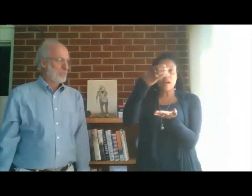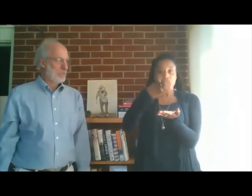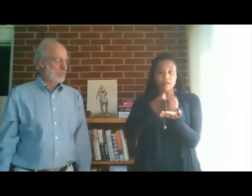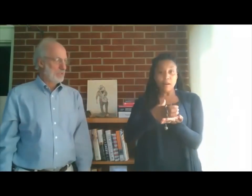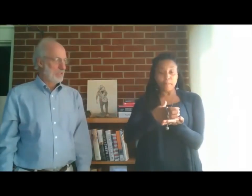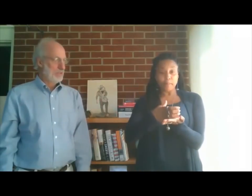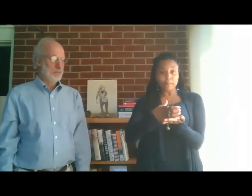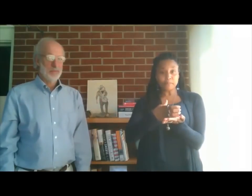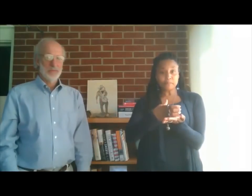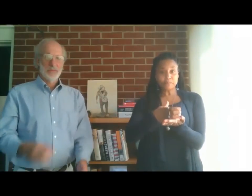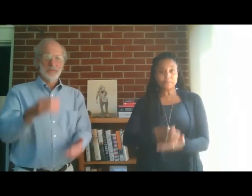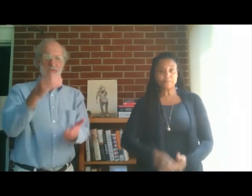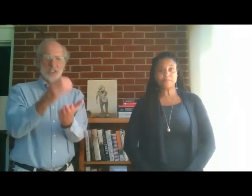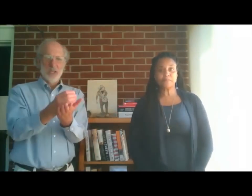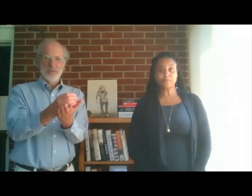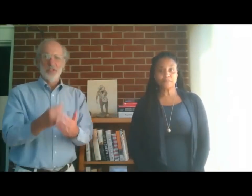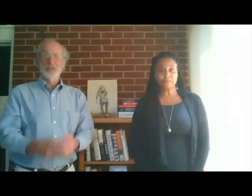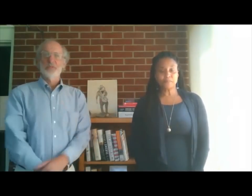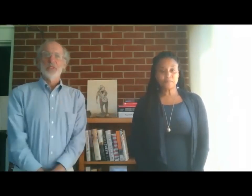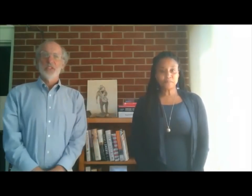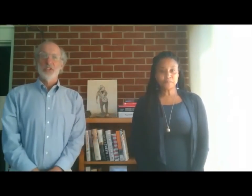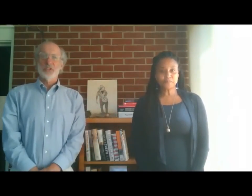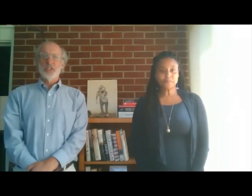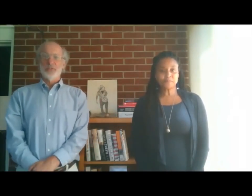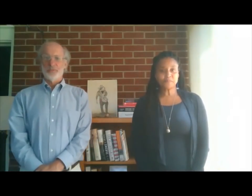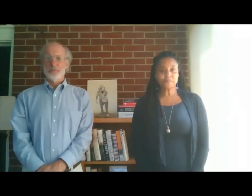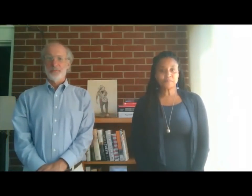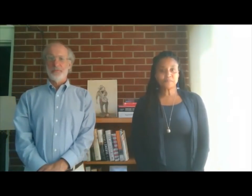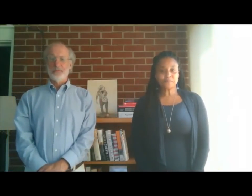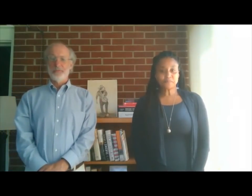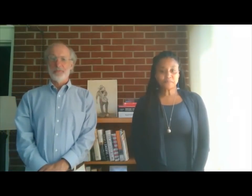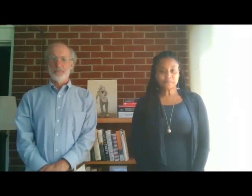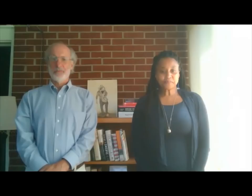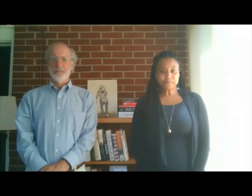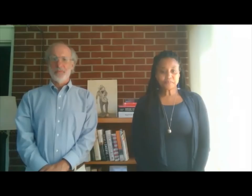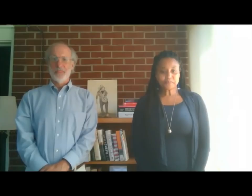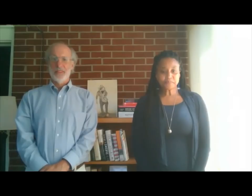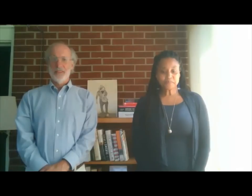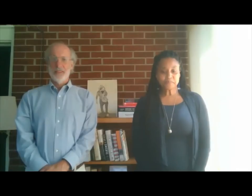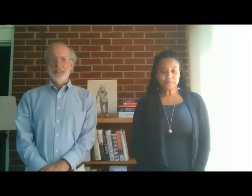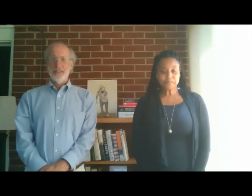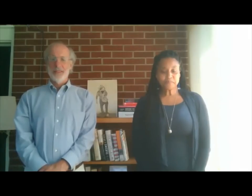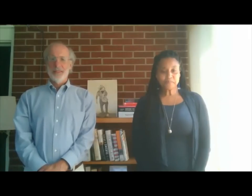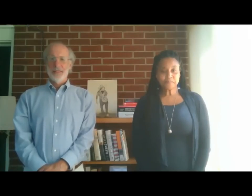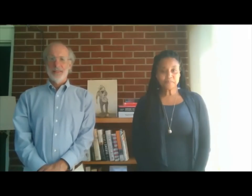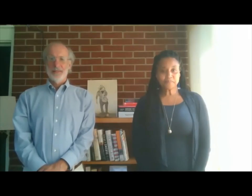Yes. Cup. Cup. Your turn.